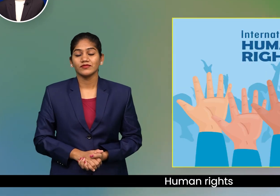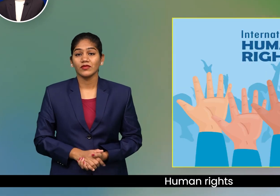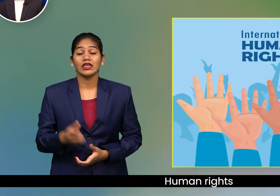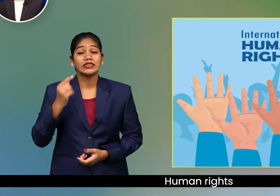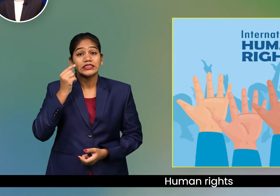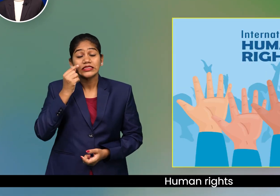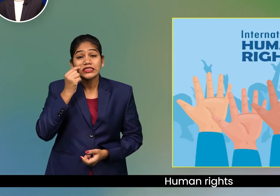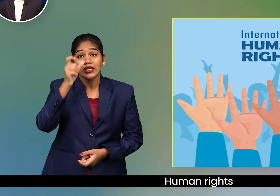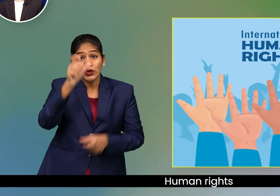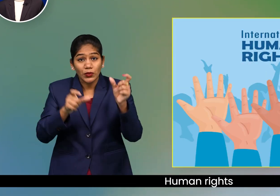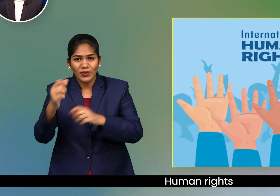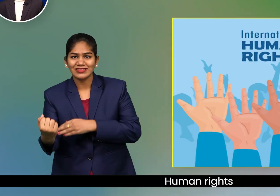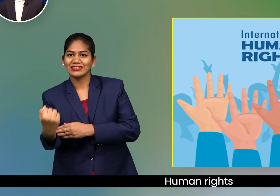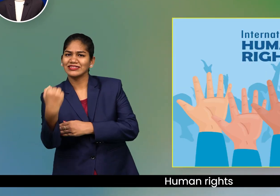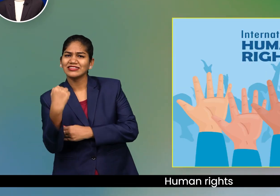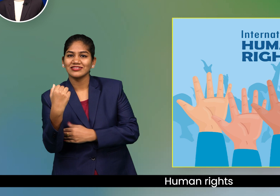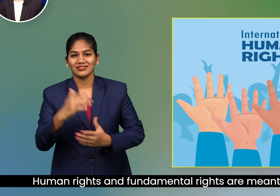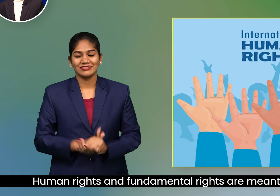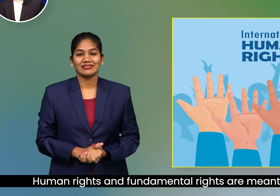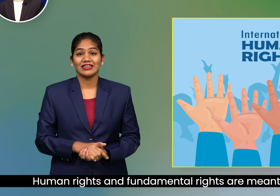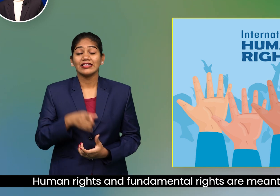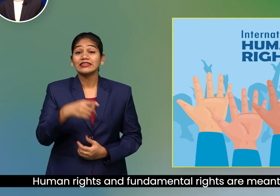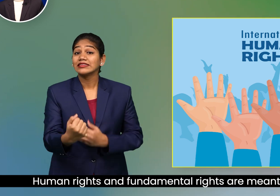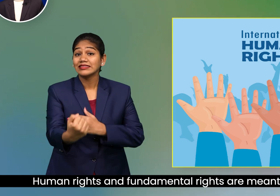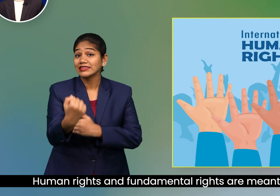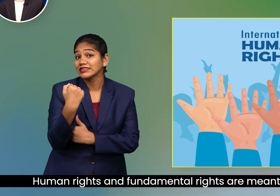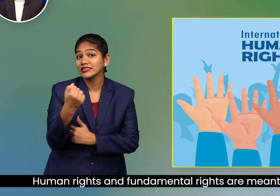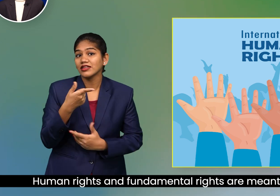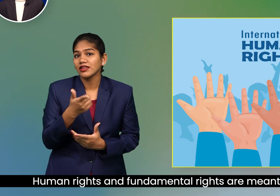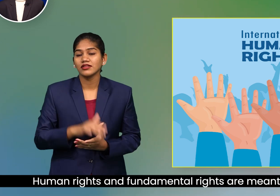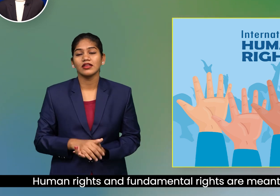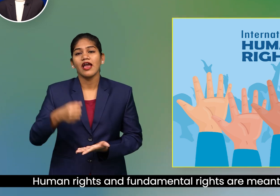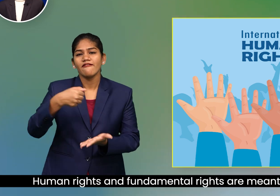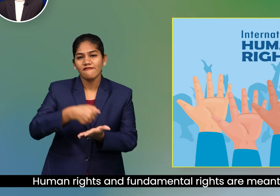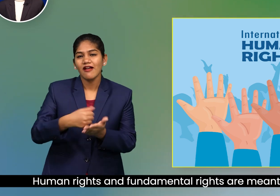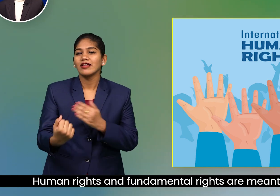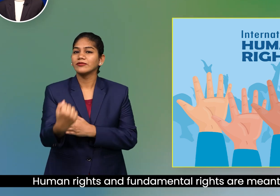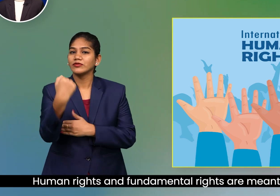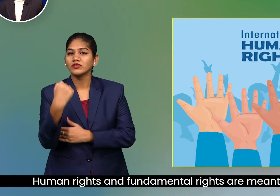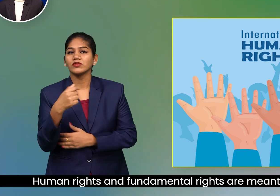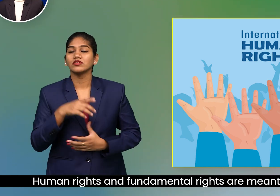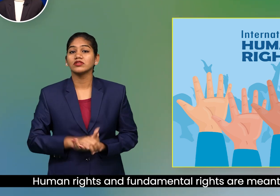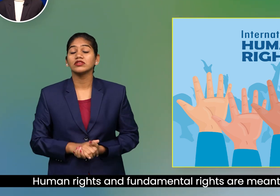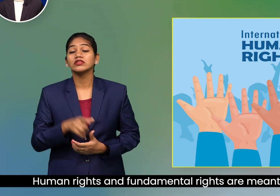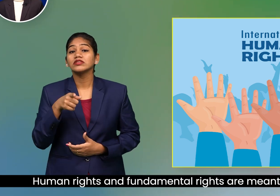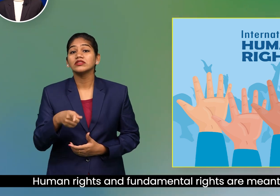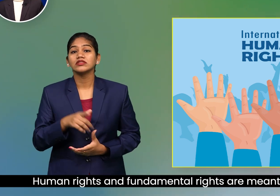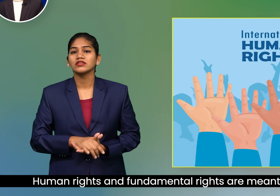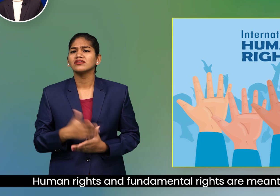Human rights. Human rights and fundamental rights are meant to protect